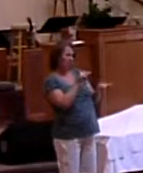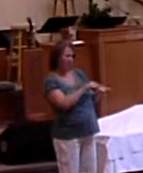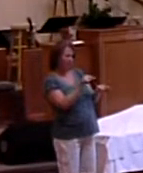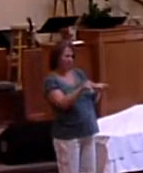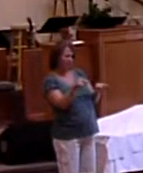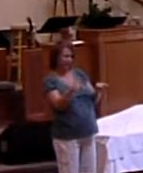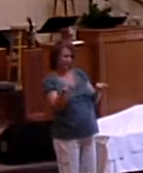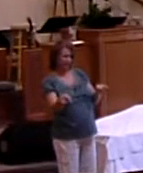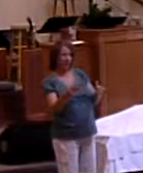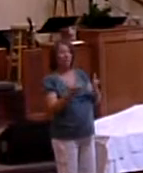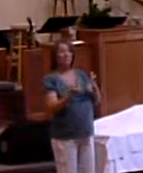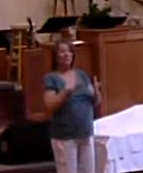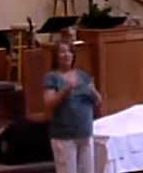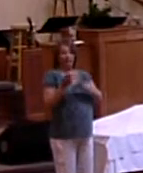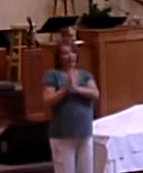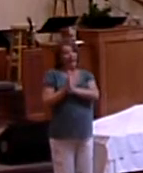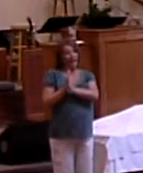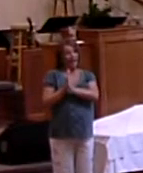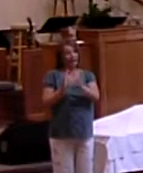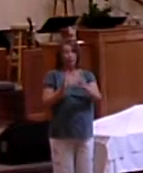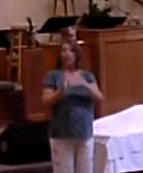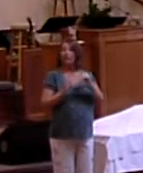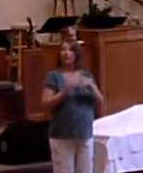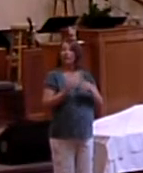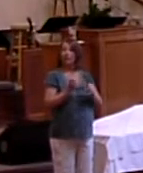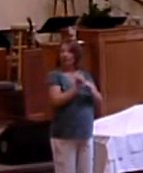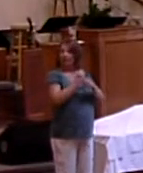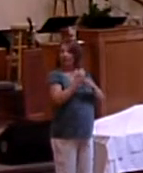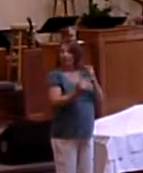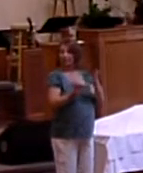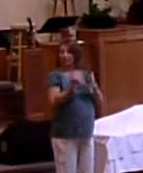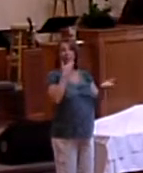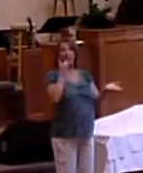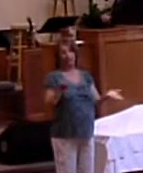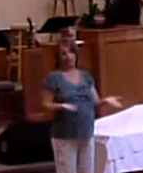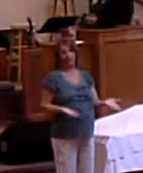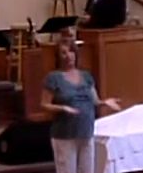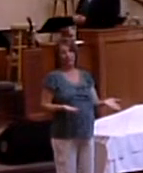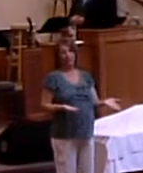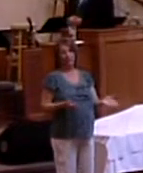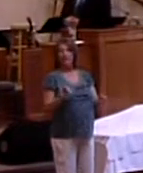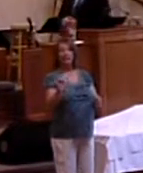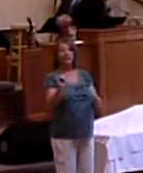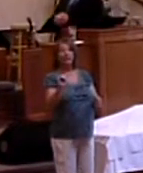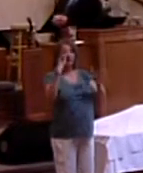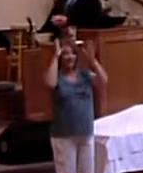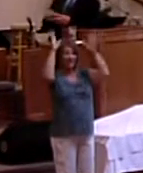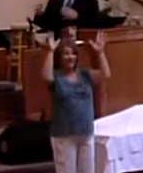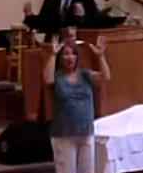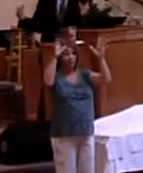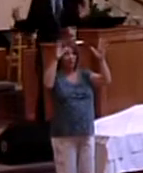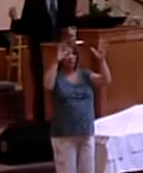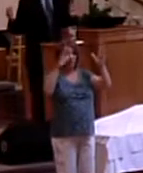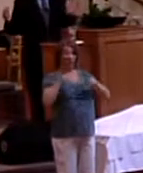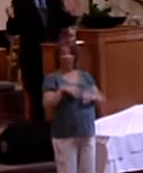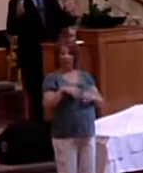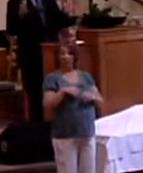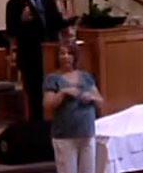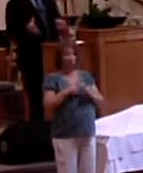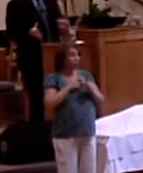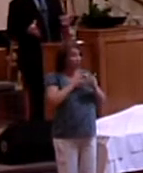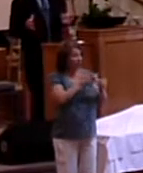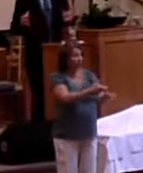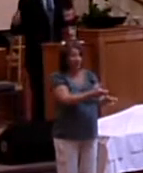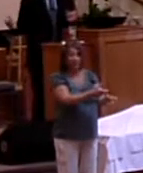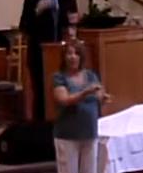asked someone, they could have helped me build that fire a little bit better. Now, this deer that was running, maybe she should have asked her sister there